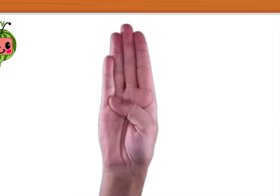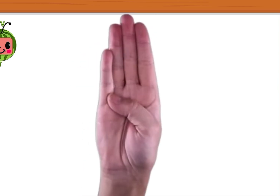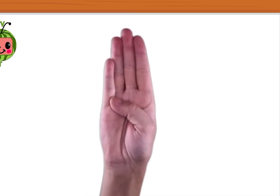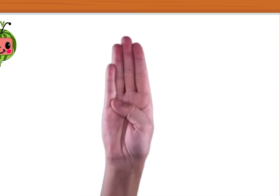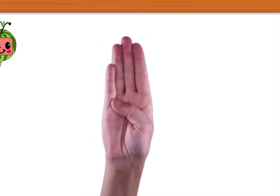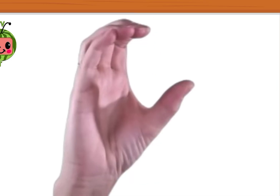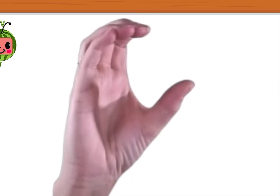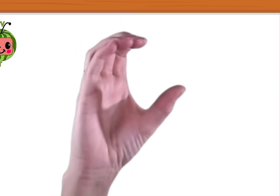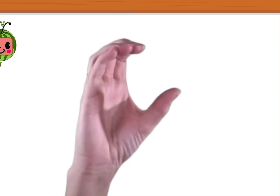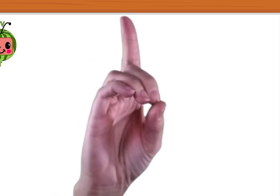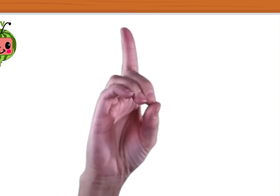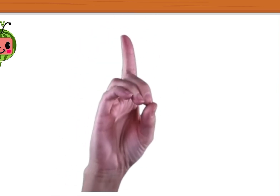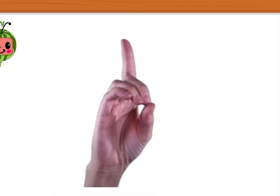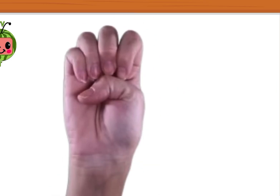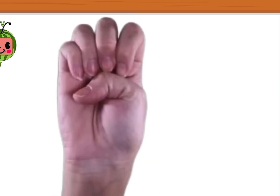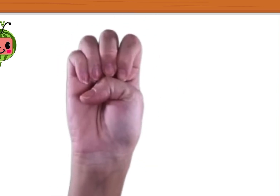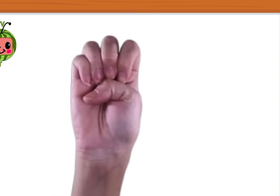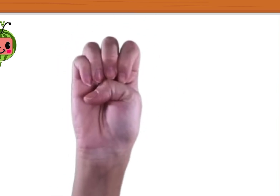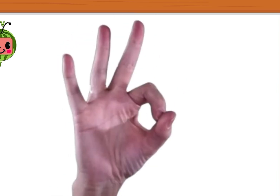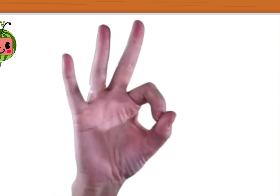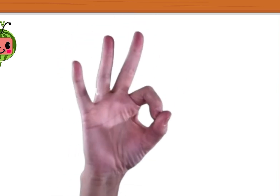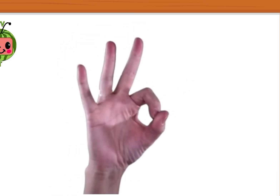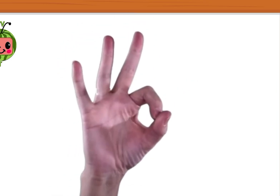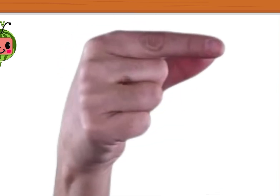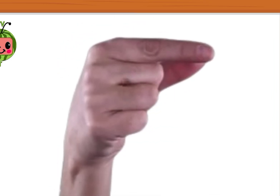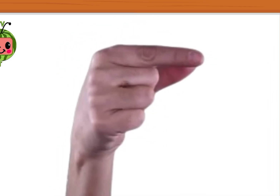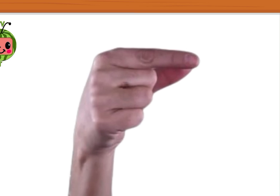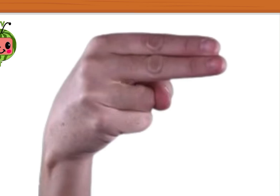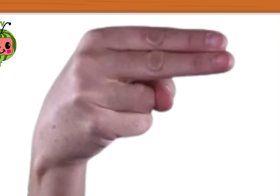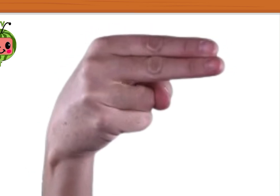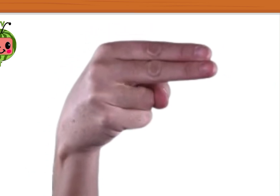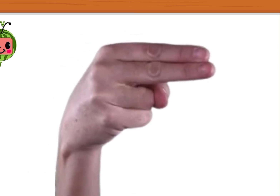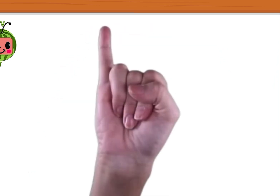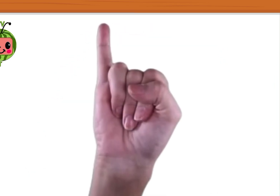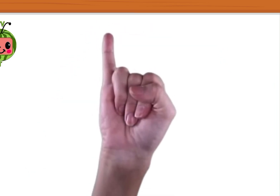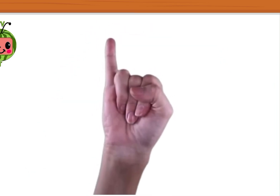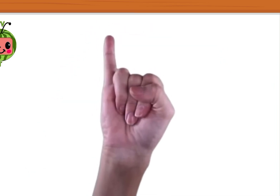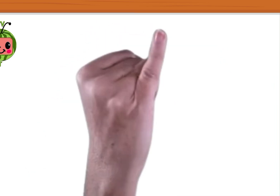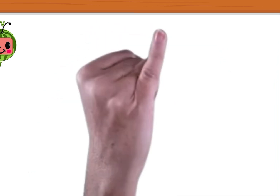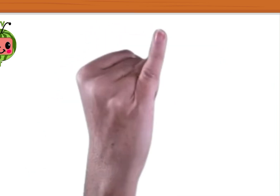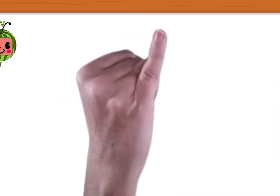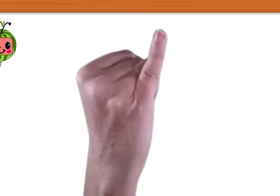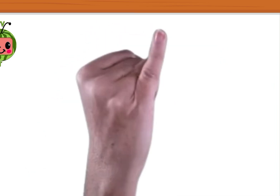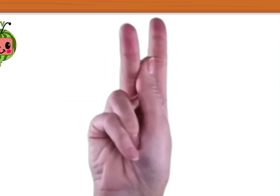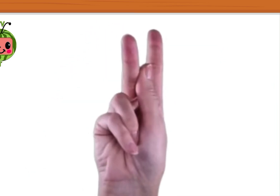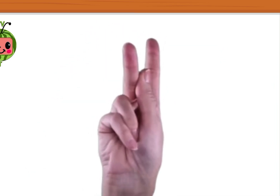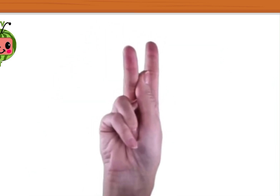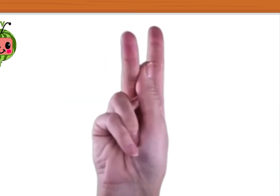B, C, D, E, F, G, H, I, J, K,